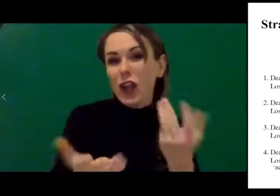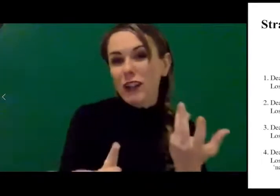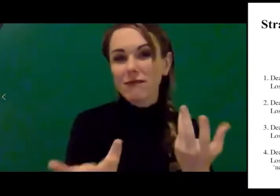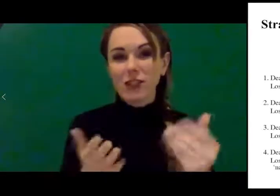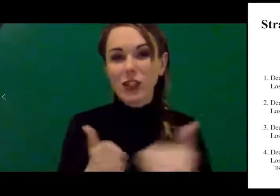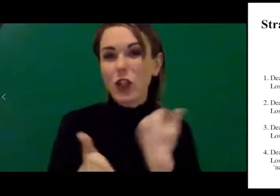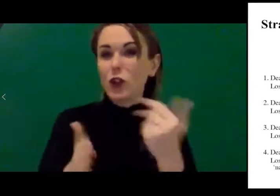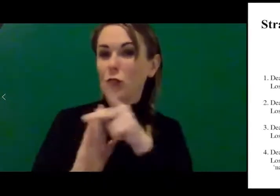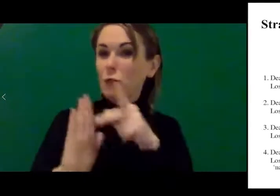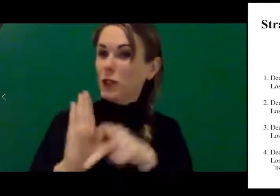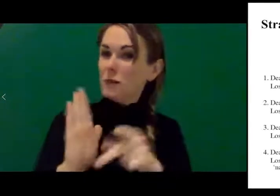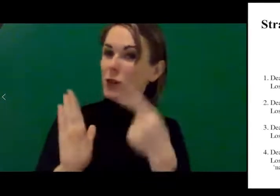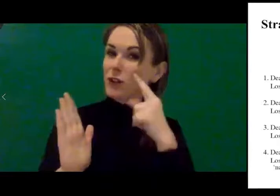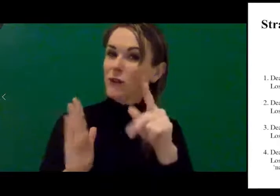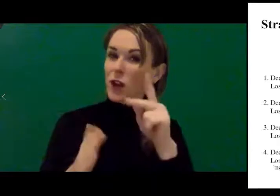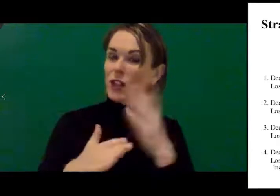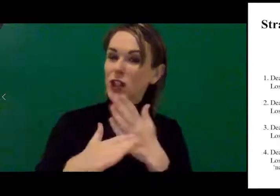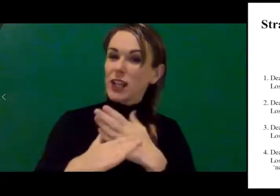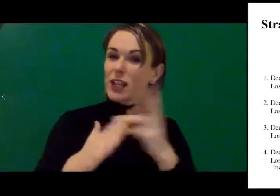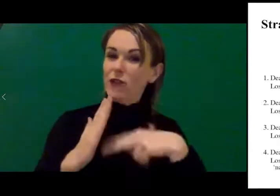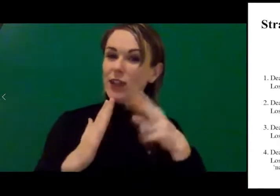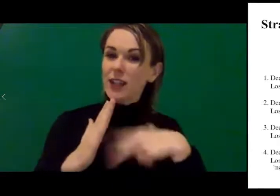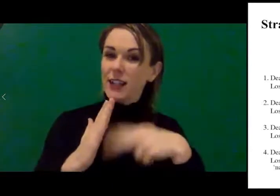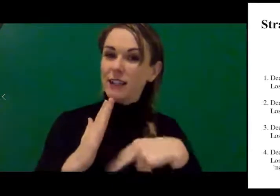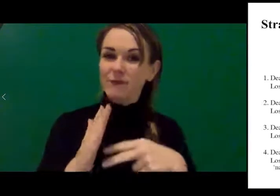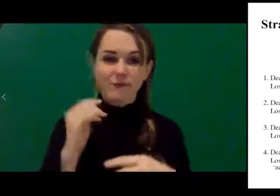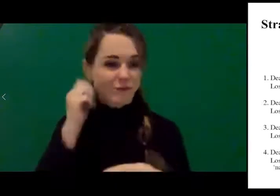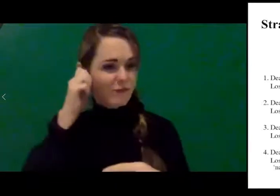that we use here at Shared Reading.